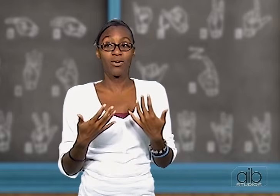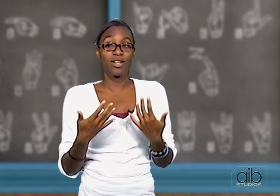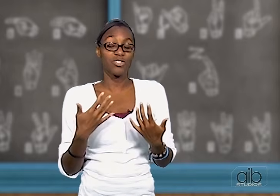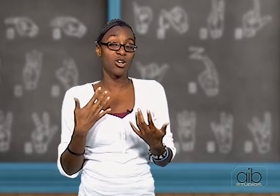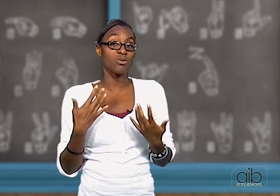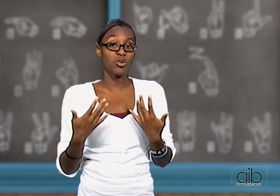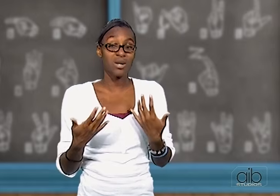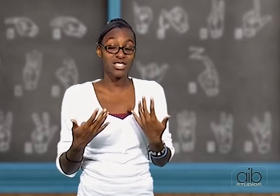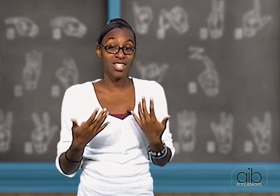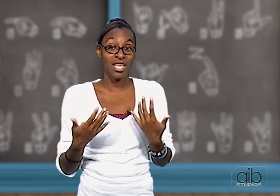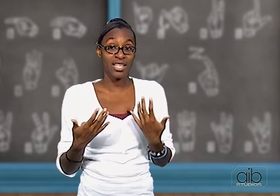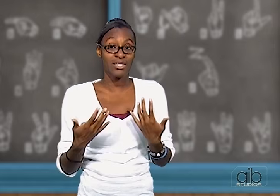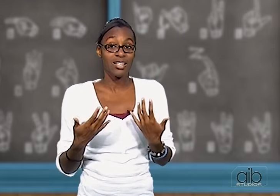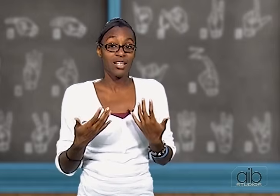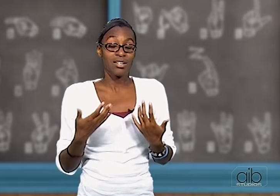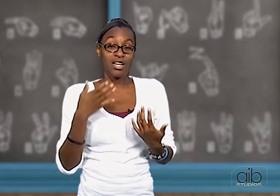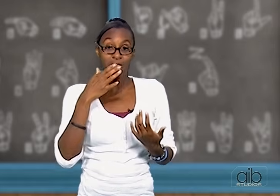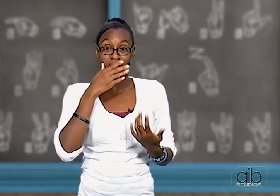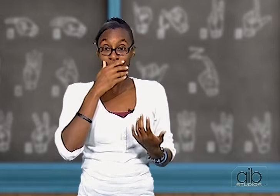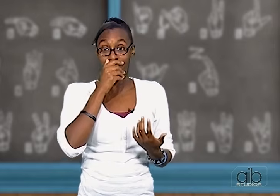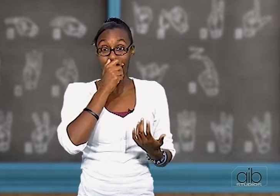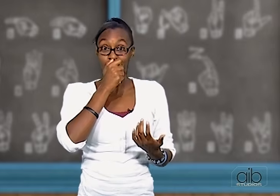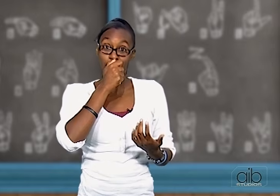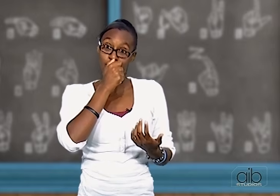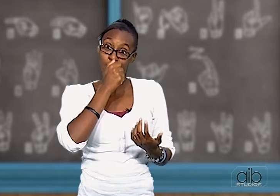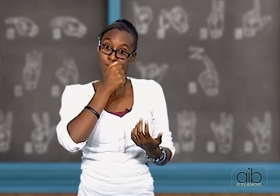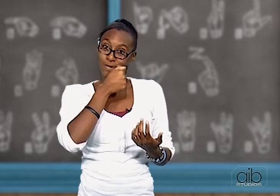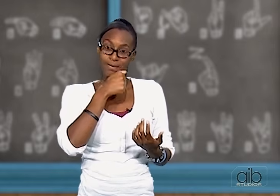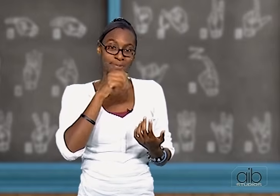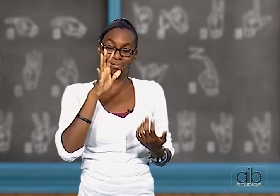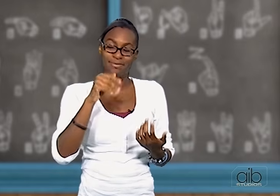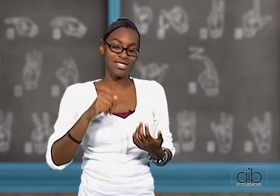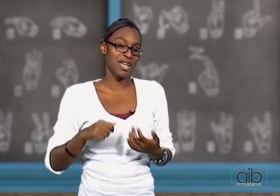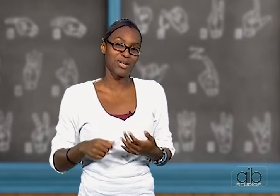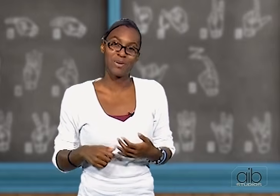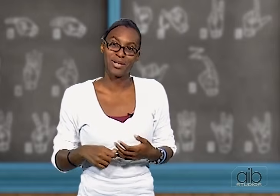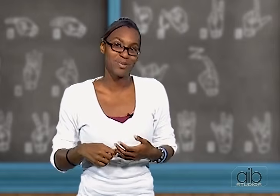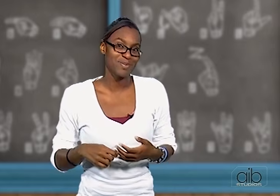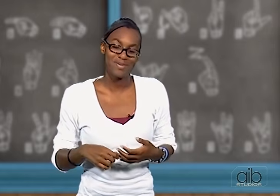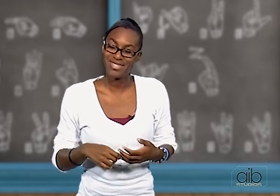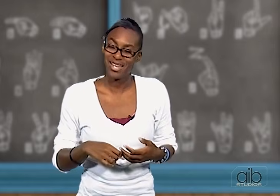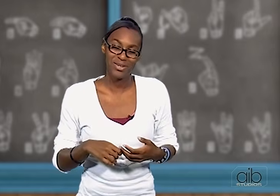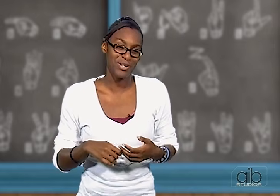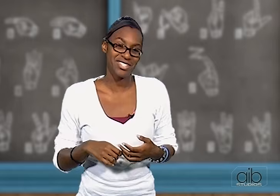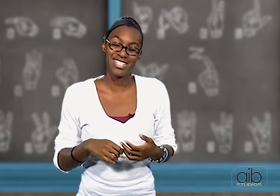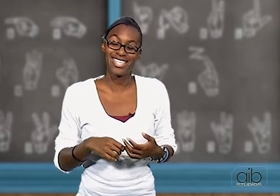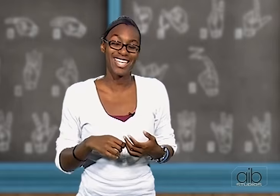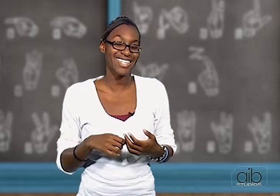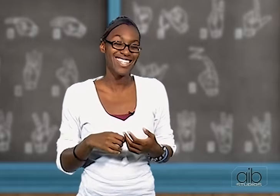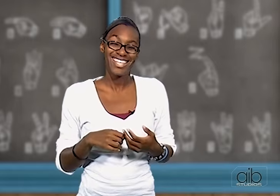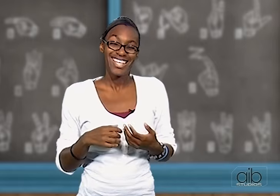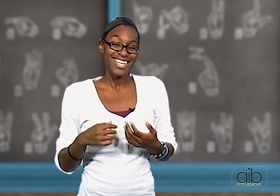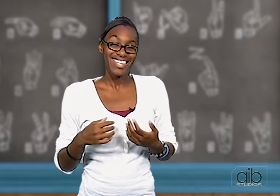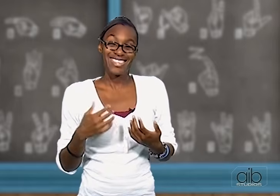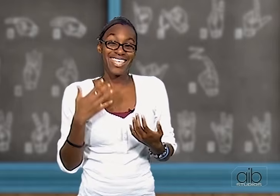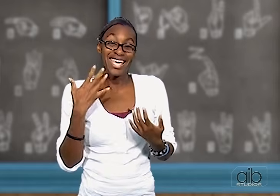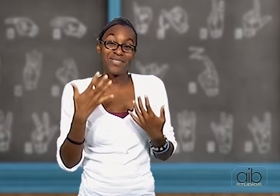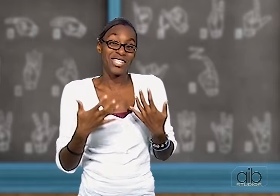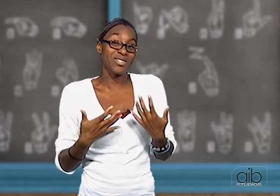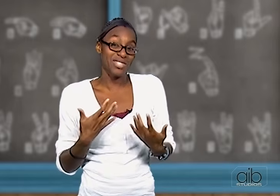if you don't know much sign, covering your mouth like this, it's not gonna work. It's not gonna work because they can't read your